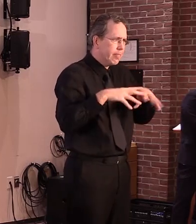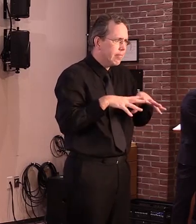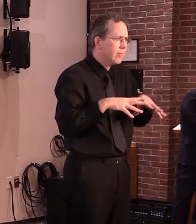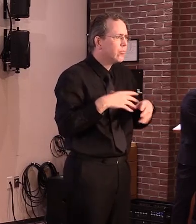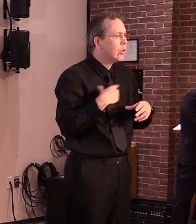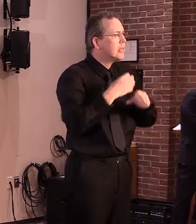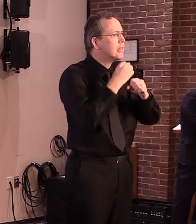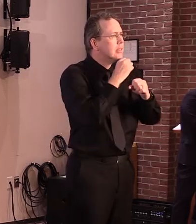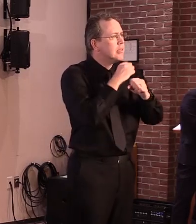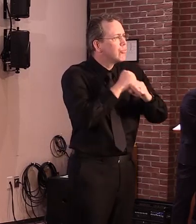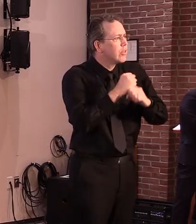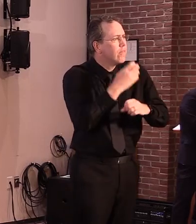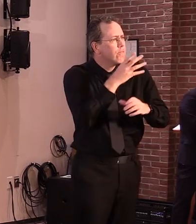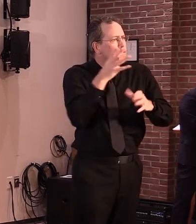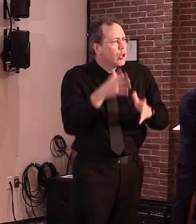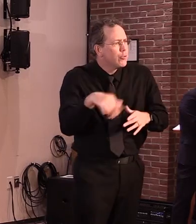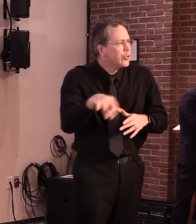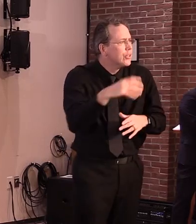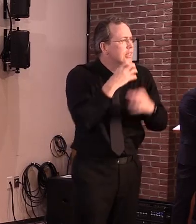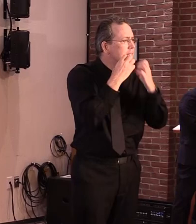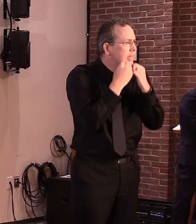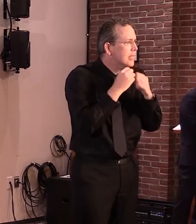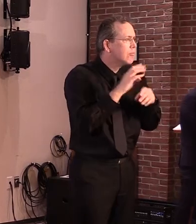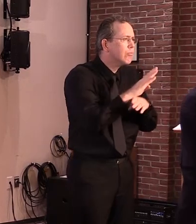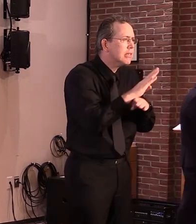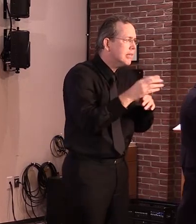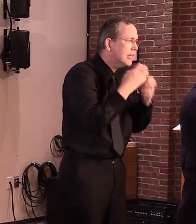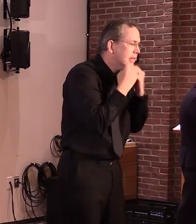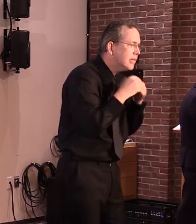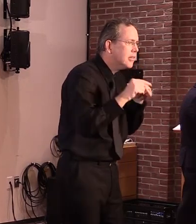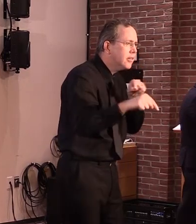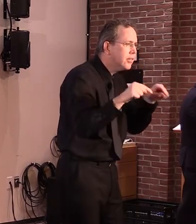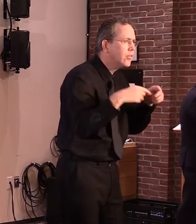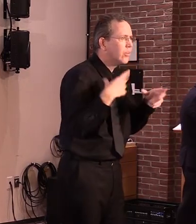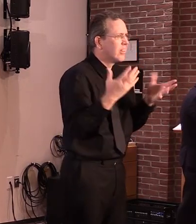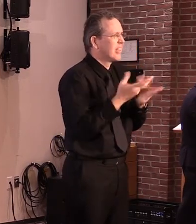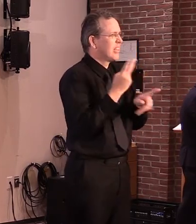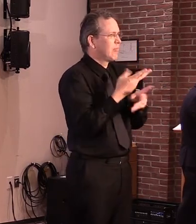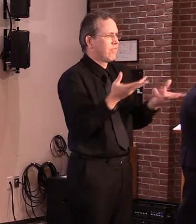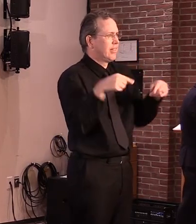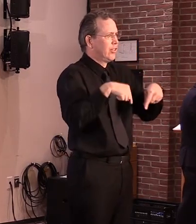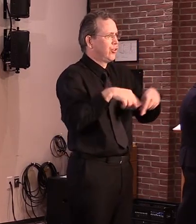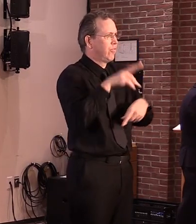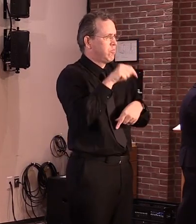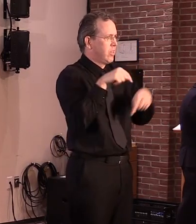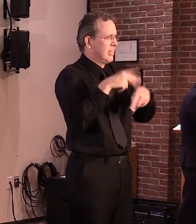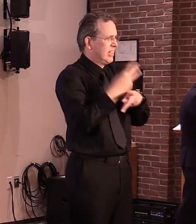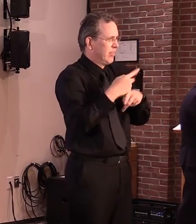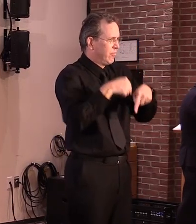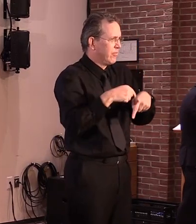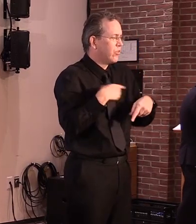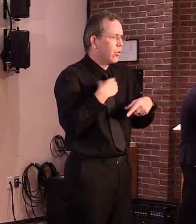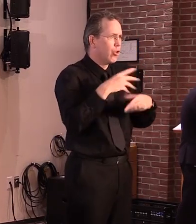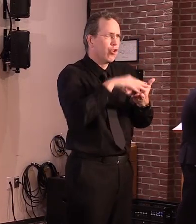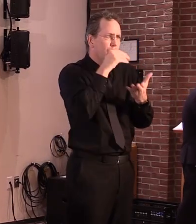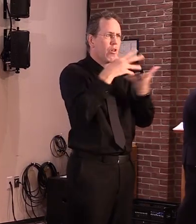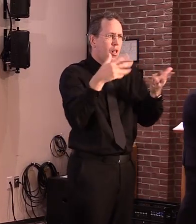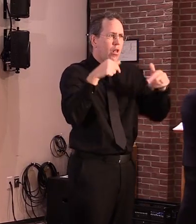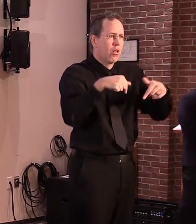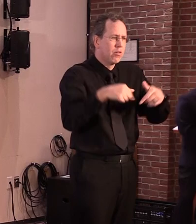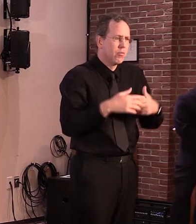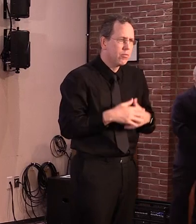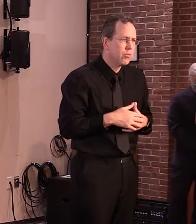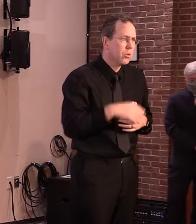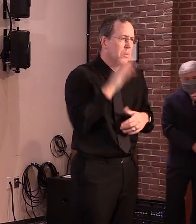agriculture in so many ways. So again, I think we'll learn a lot, we have a lot of time to contemplate